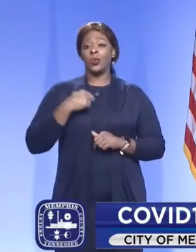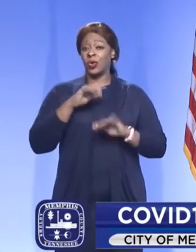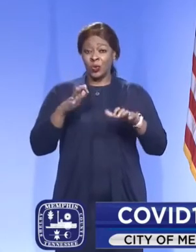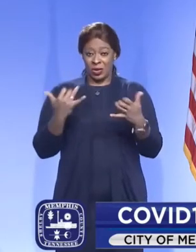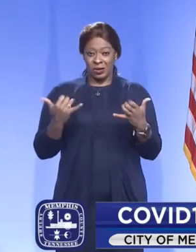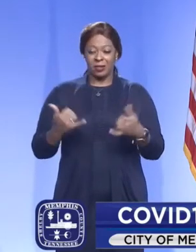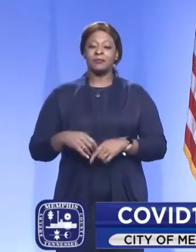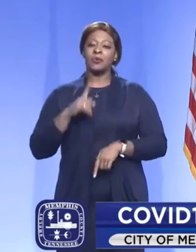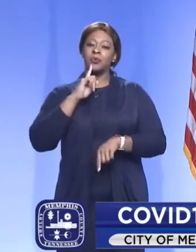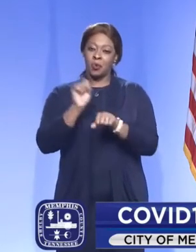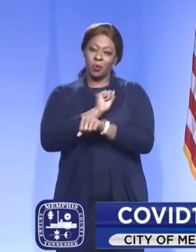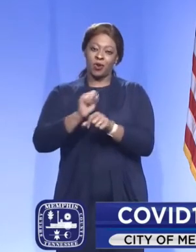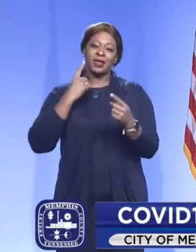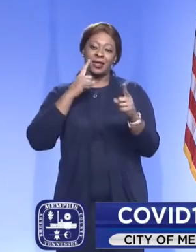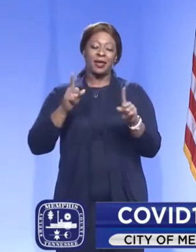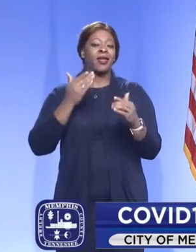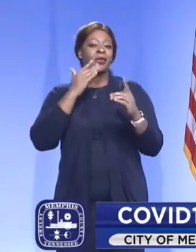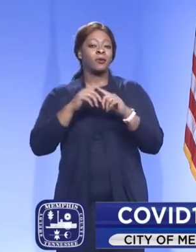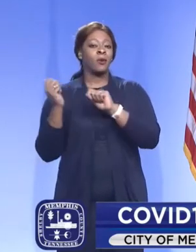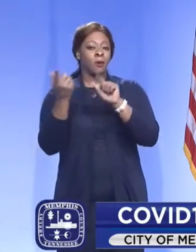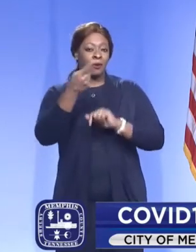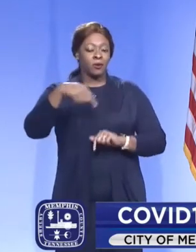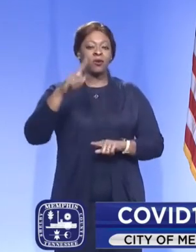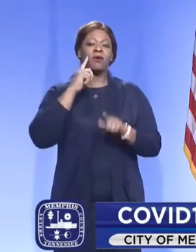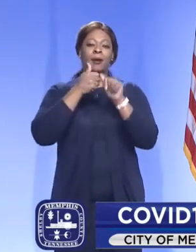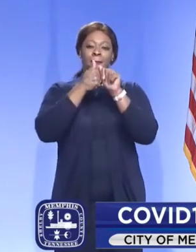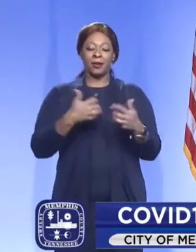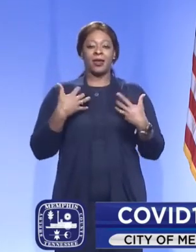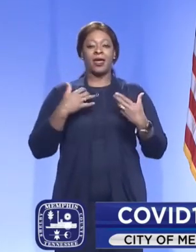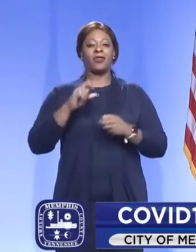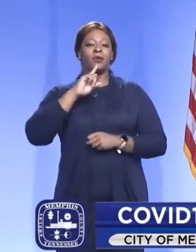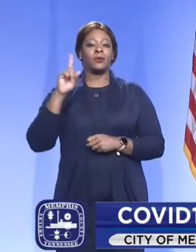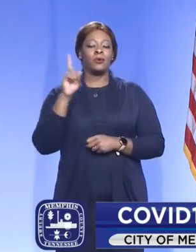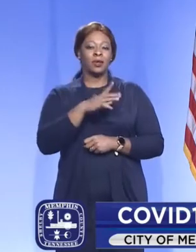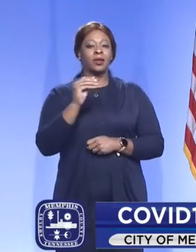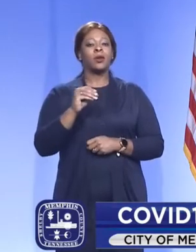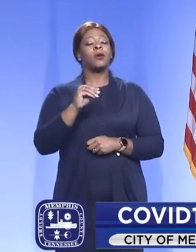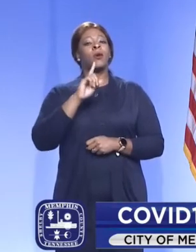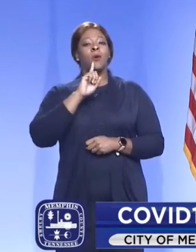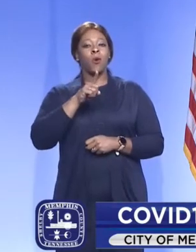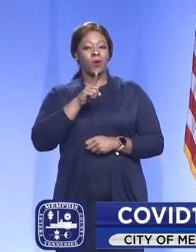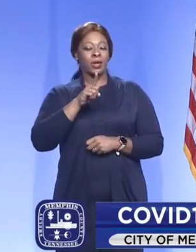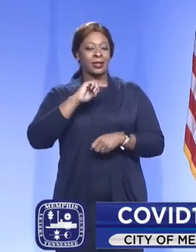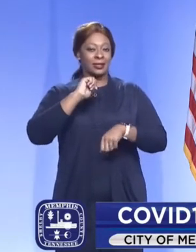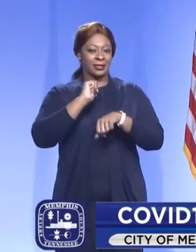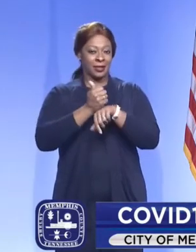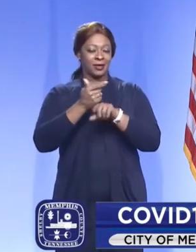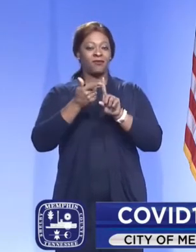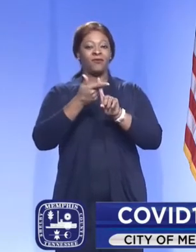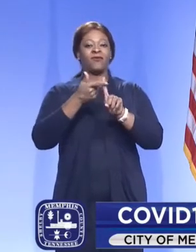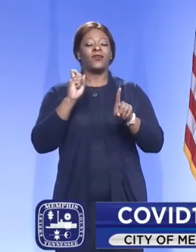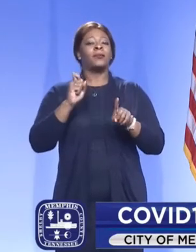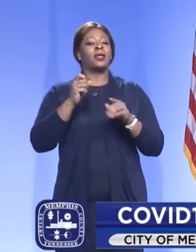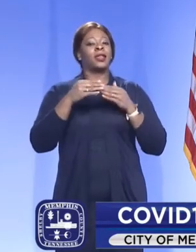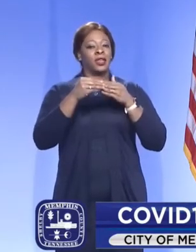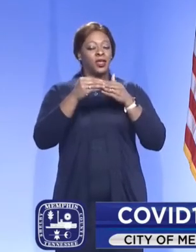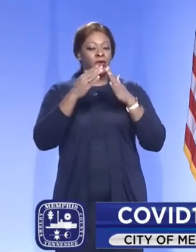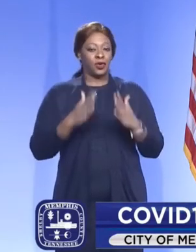is working. Thanks to all of you for complying with the health directive and the ordinances that have been put out by our various